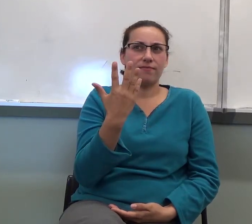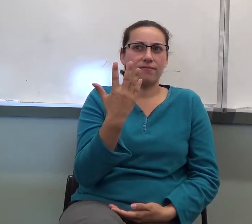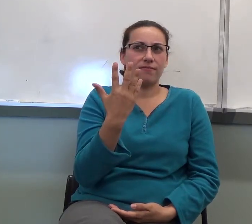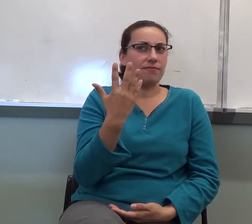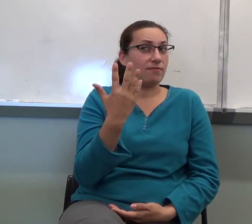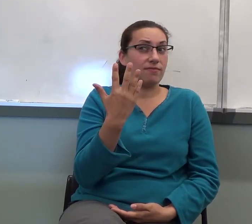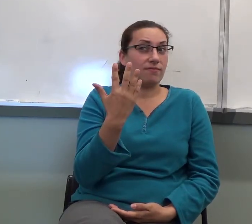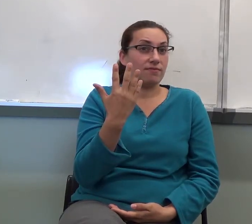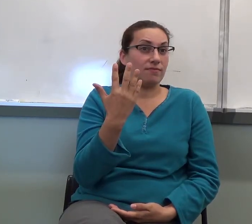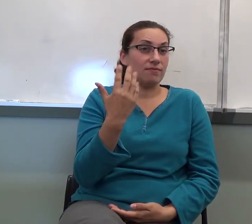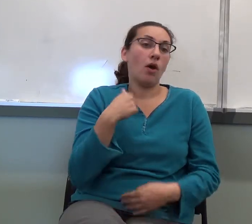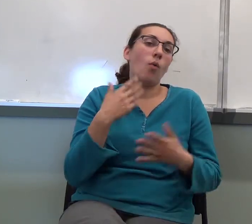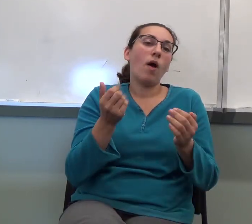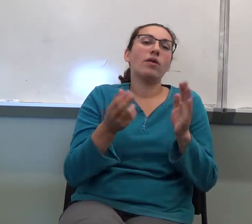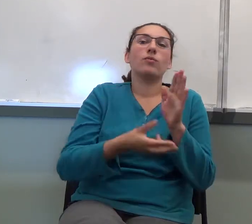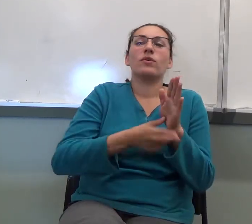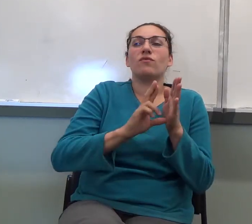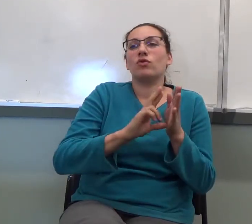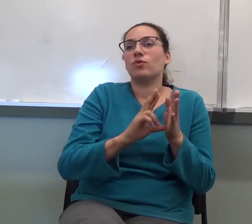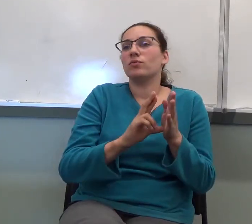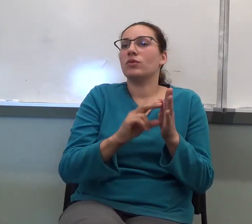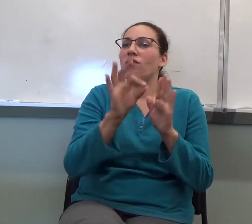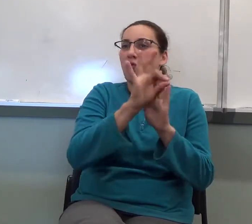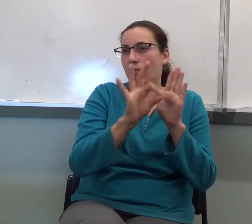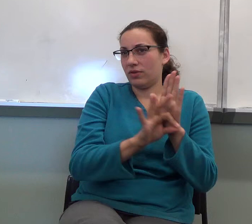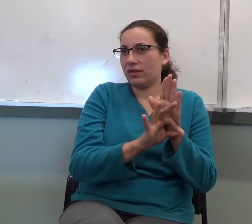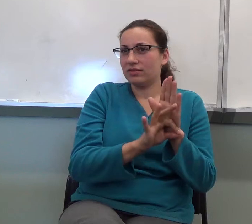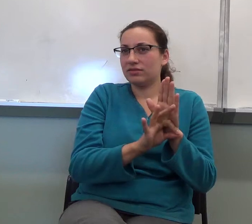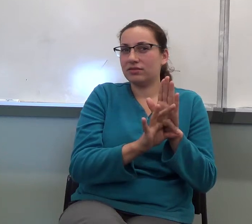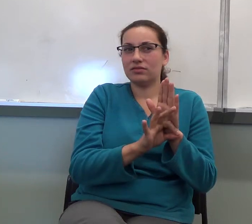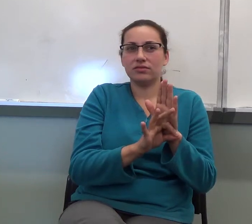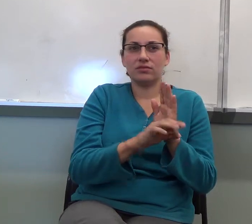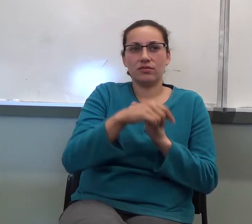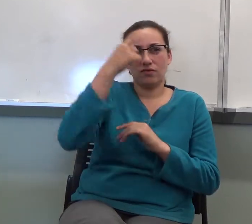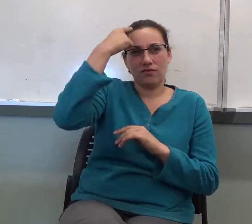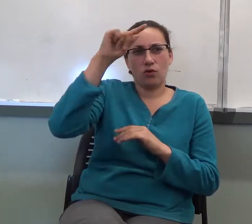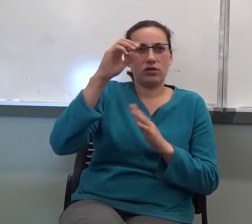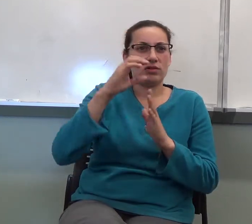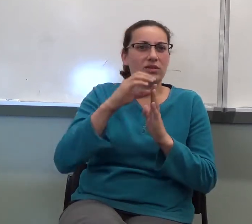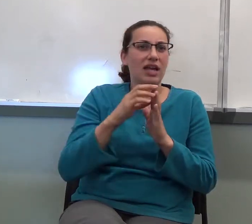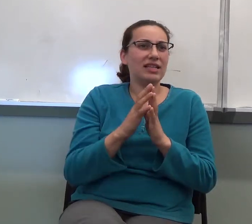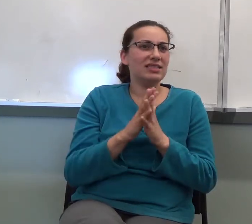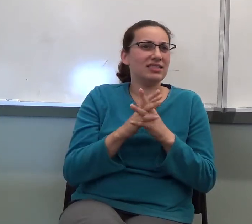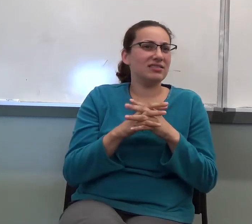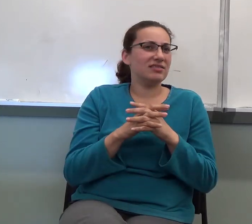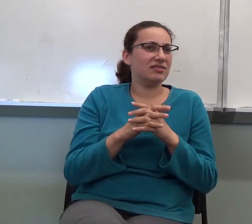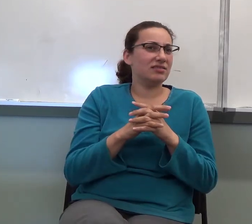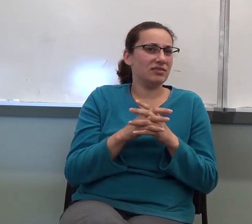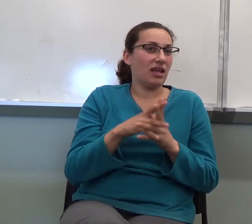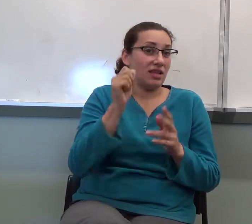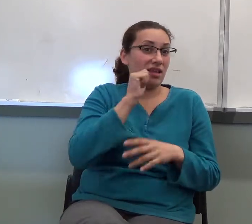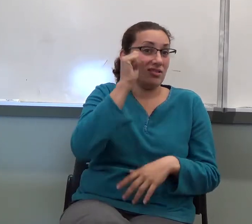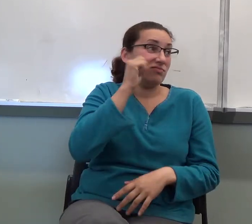just review quickly the formulas for Chapter 6, the percent formulas, things of that